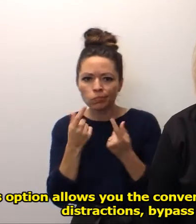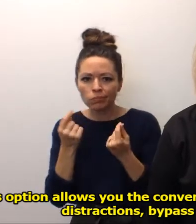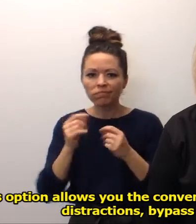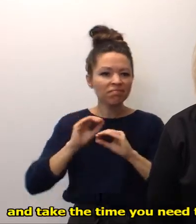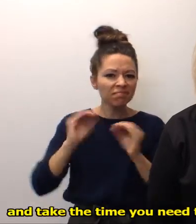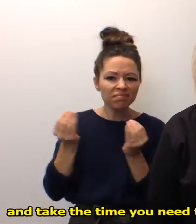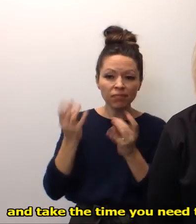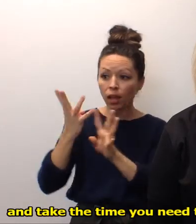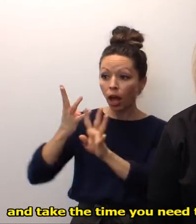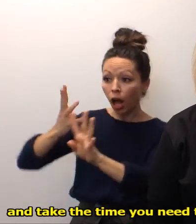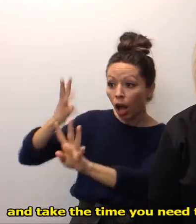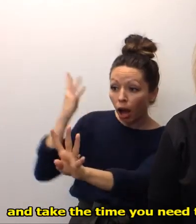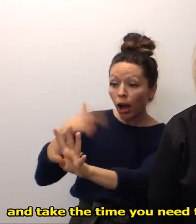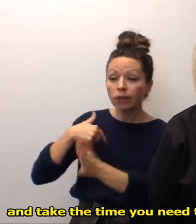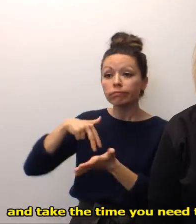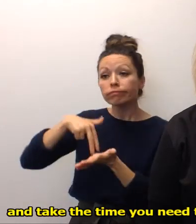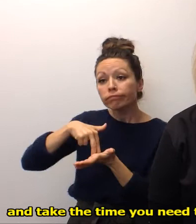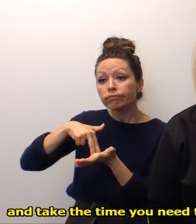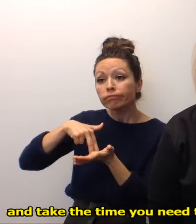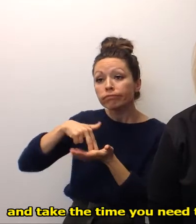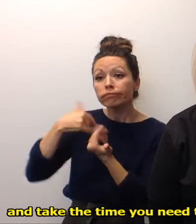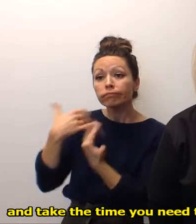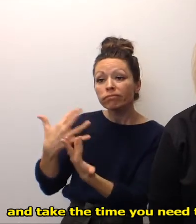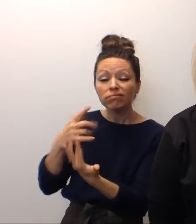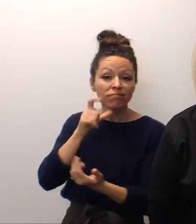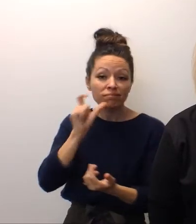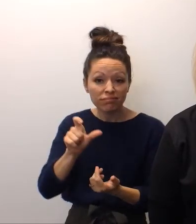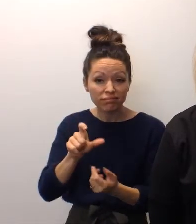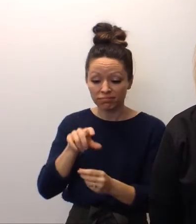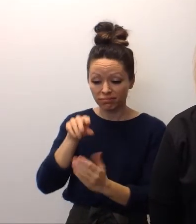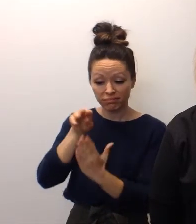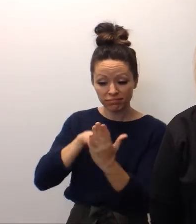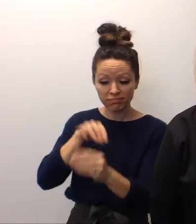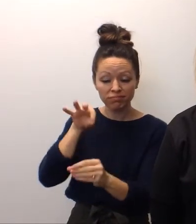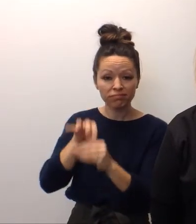long lines, and take the time you need to vote your ballot.